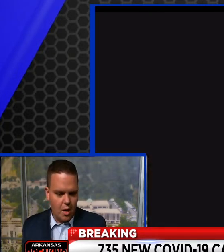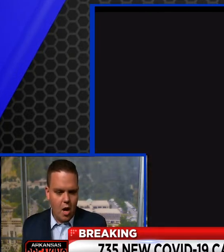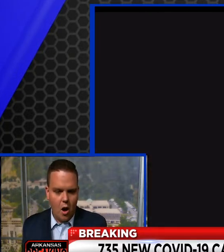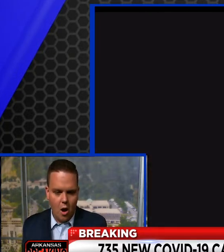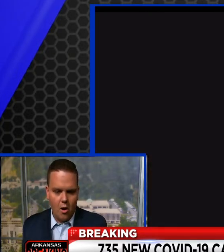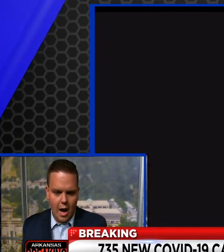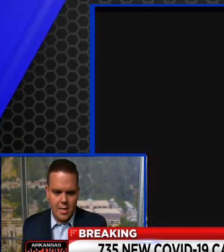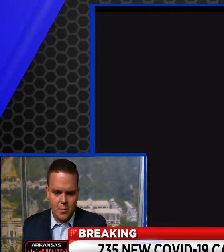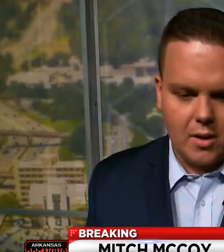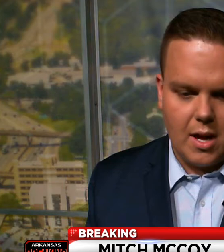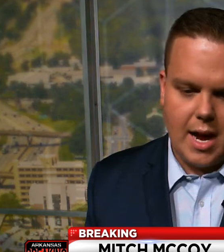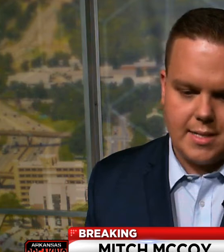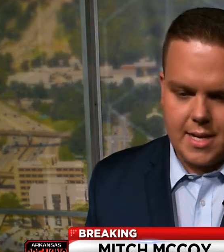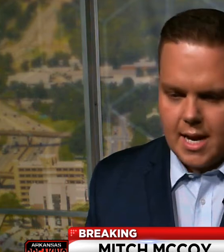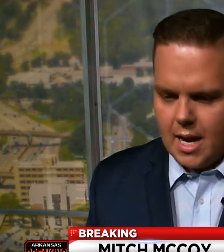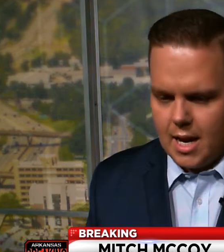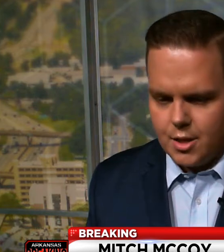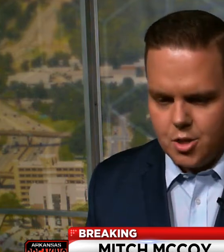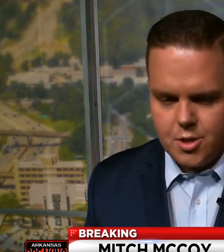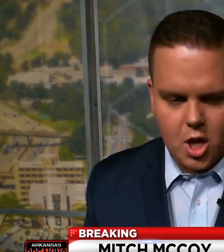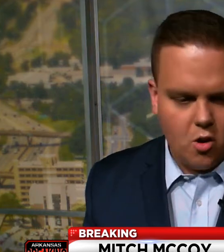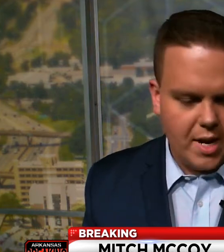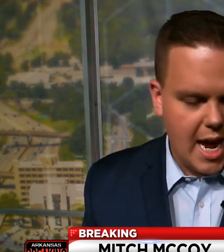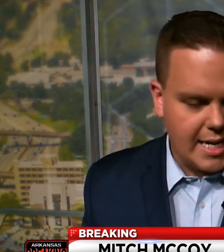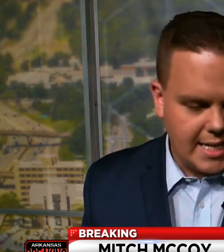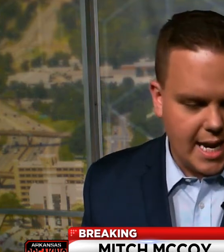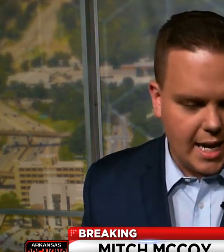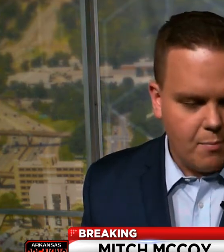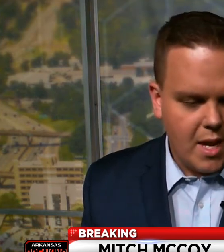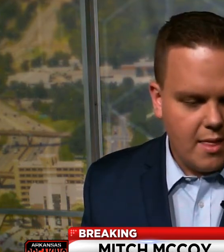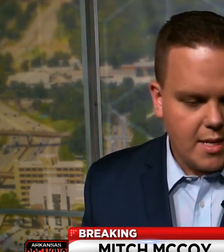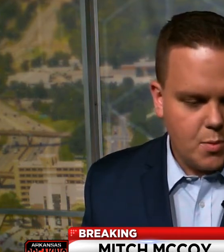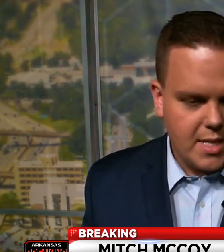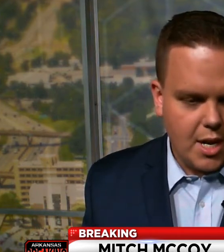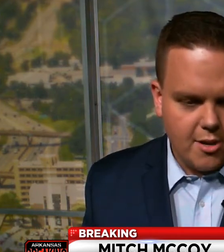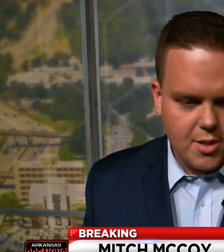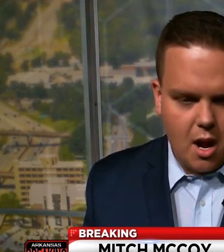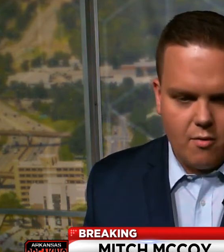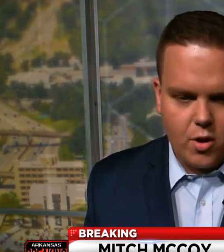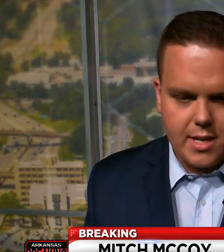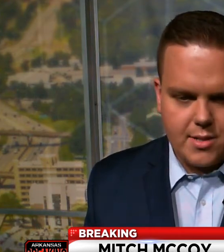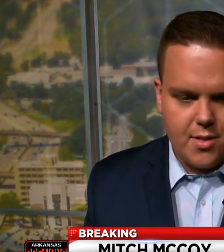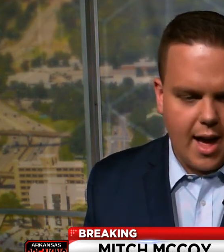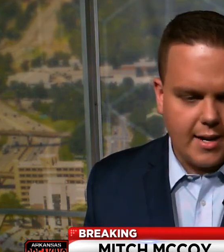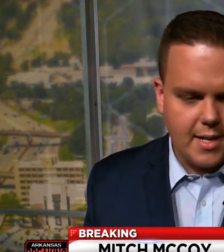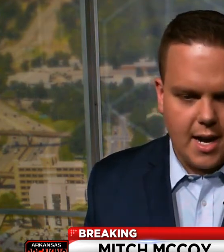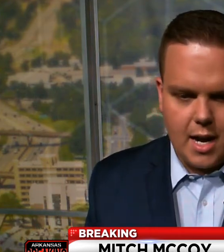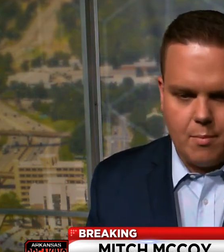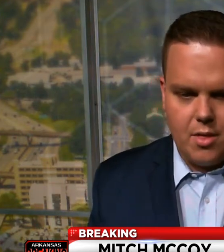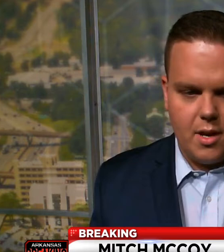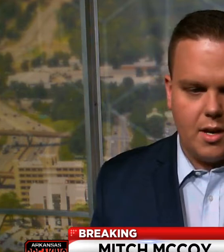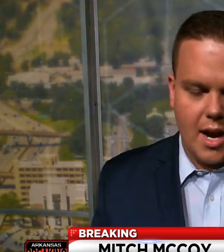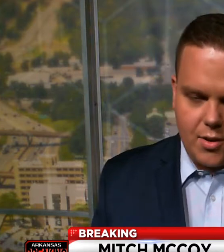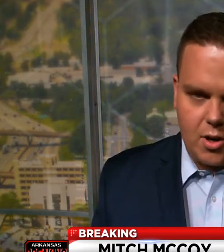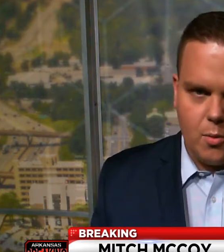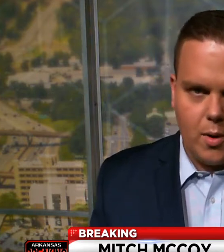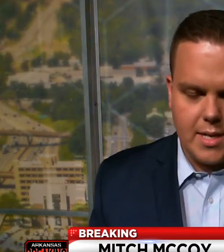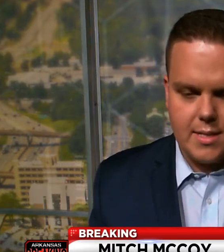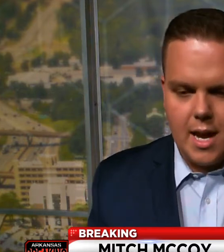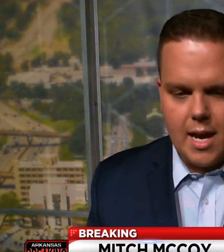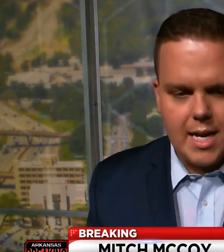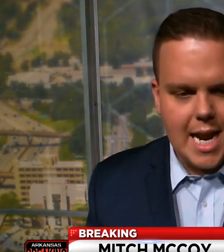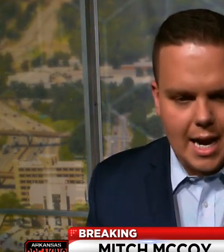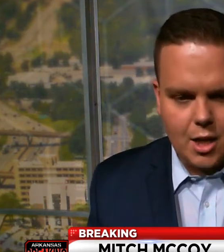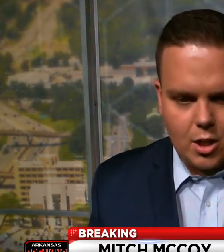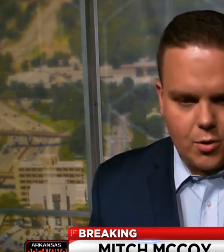people are hospitalized due to COVID-19. This was a news conference that the governor